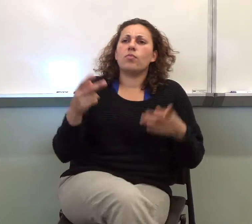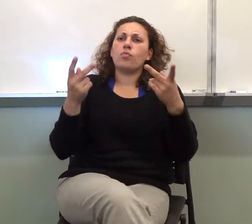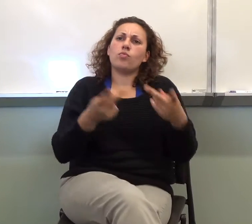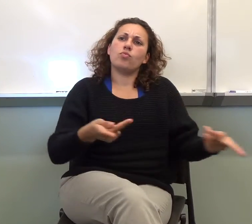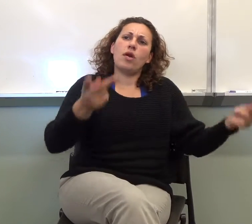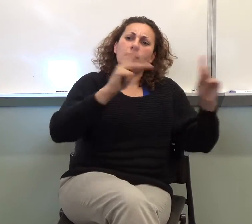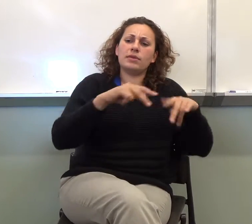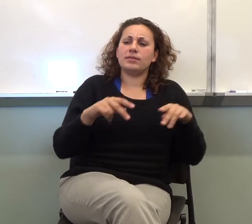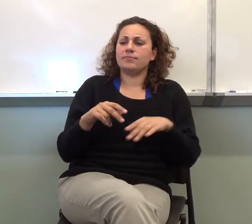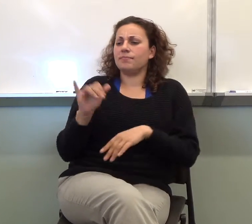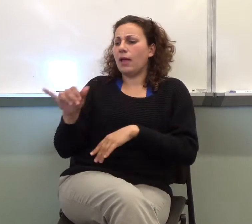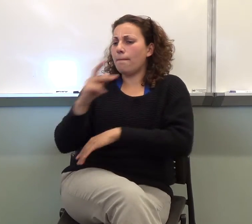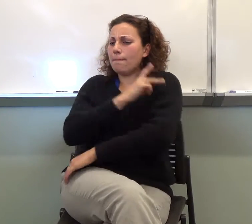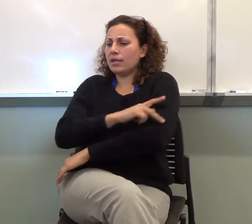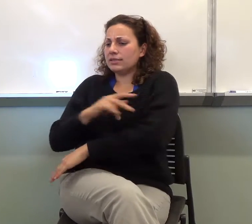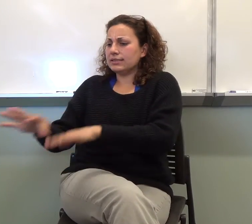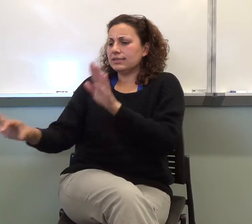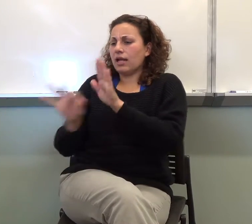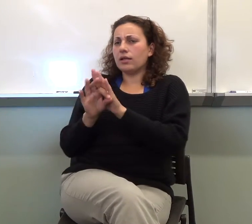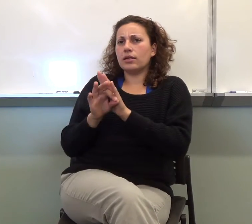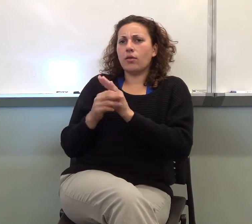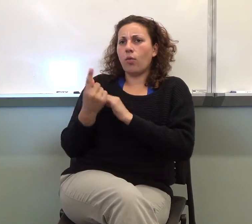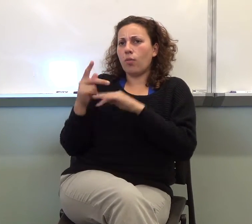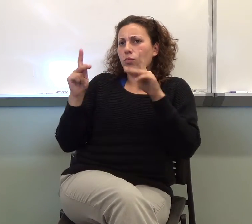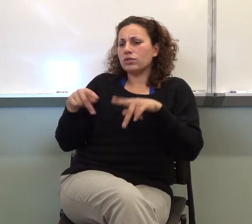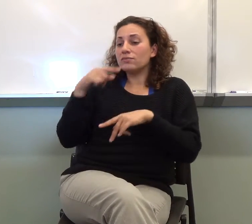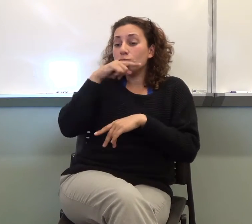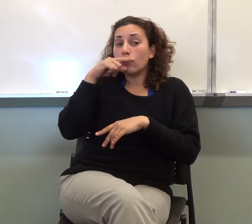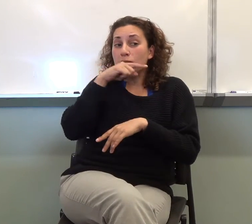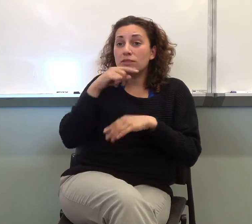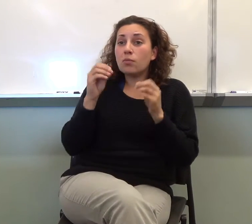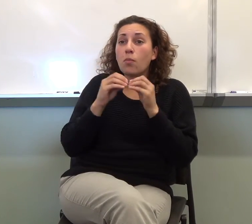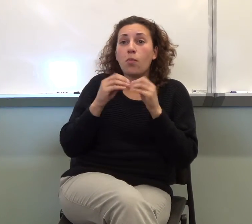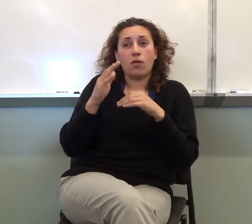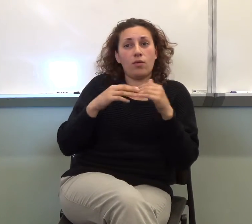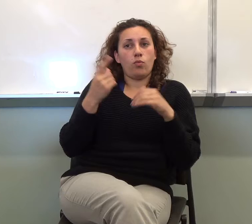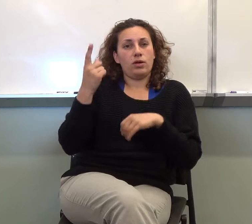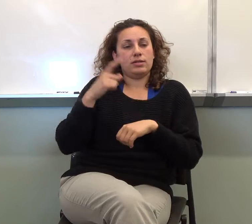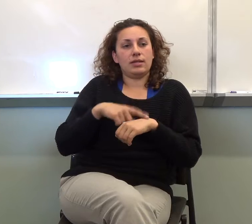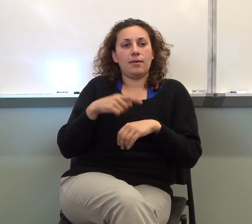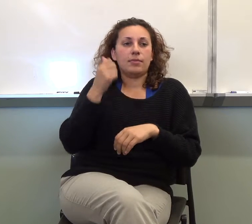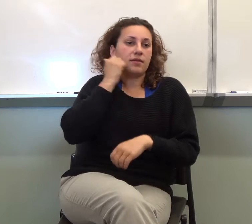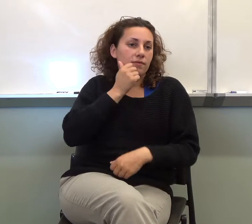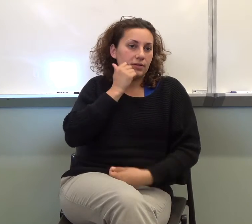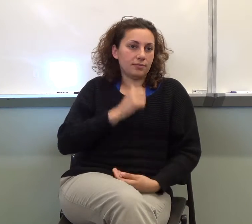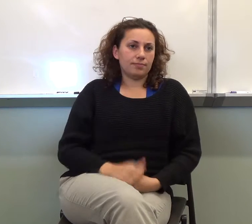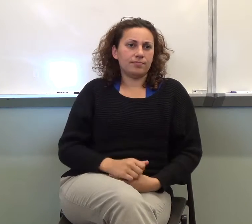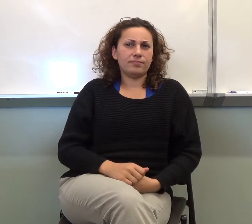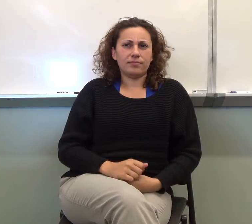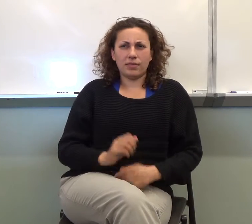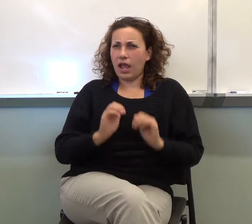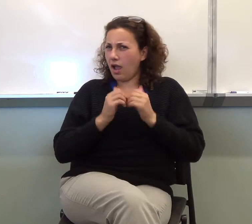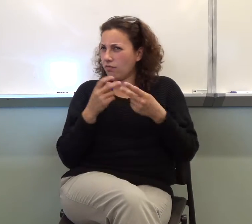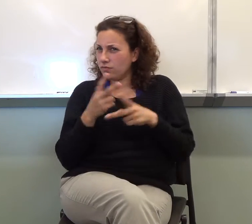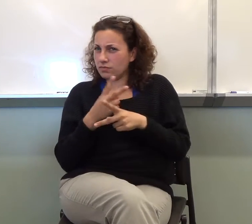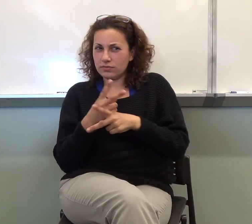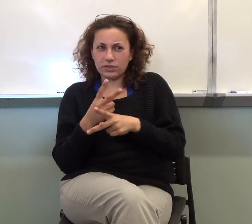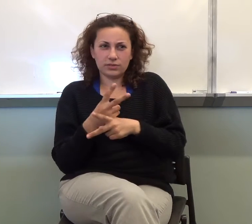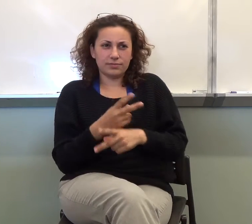a patient who brushes more than once a day? Okay, now how do we figure that out? Well, that would